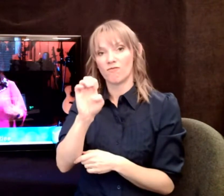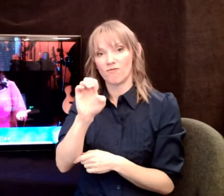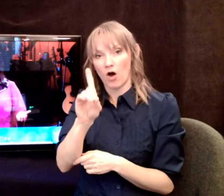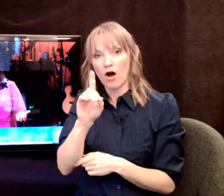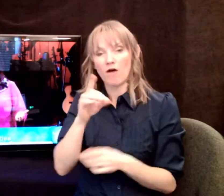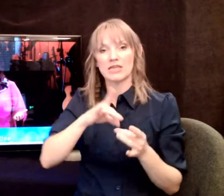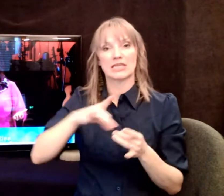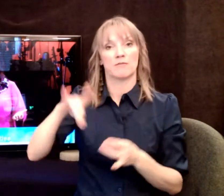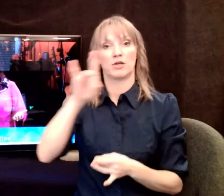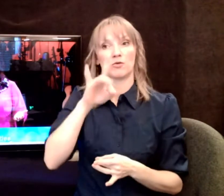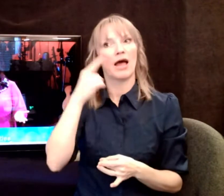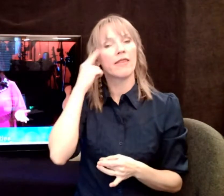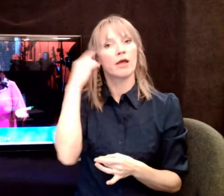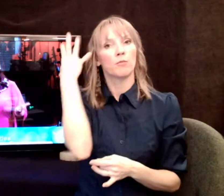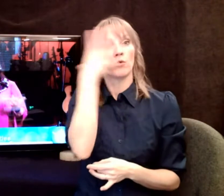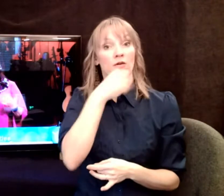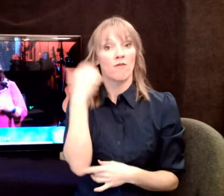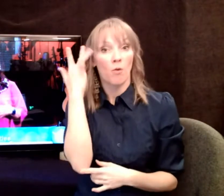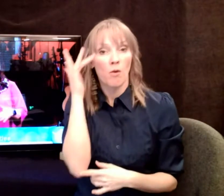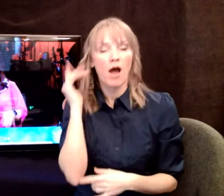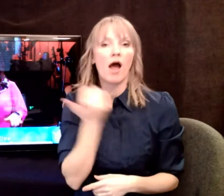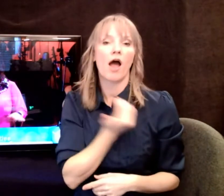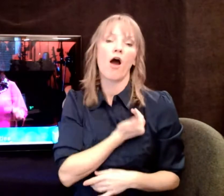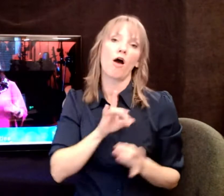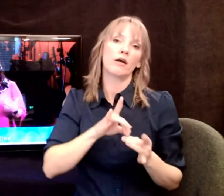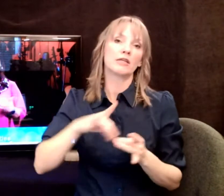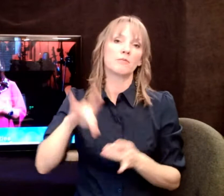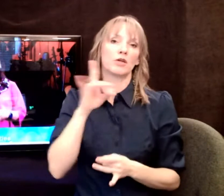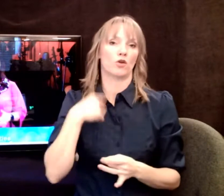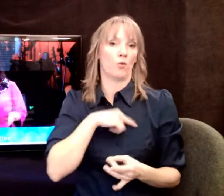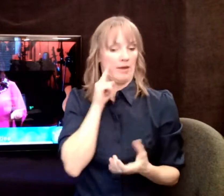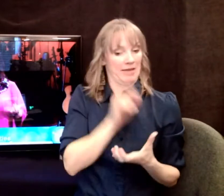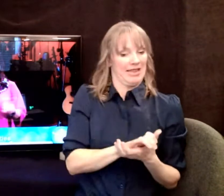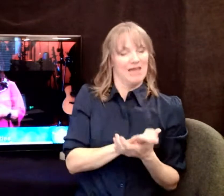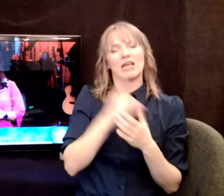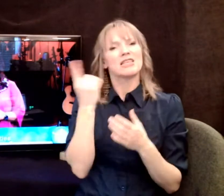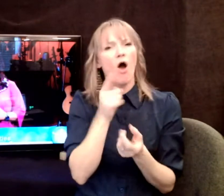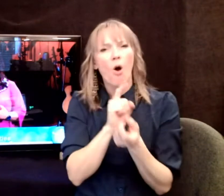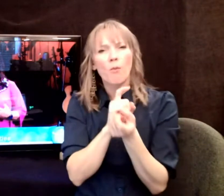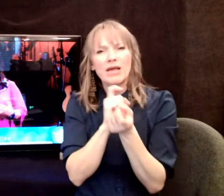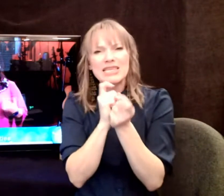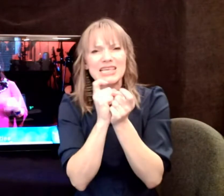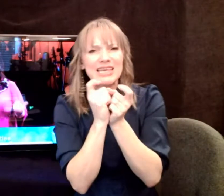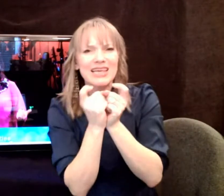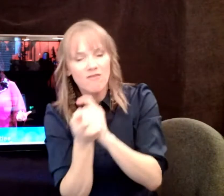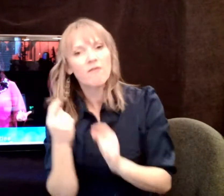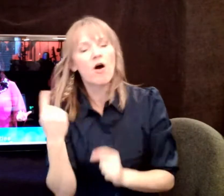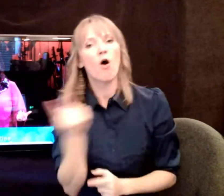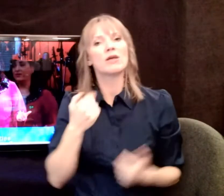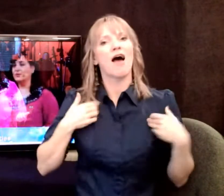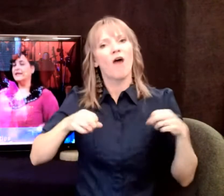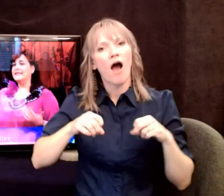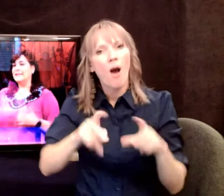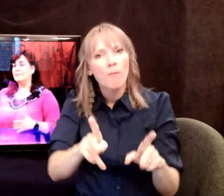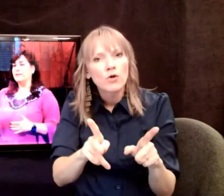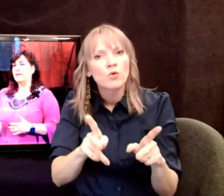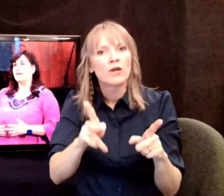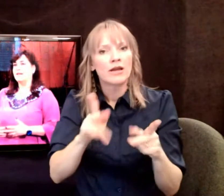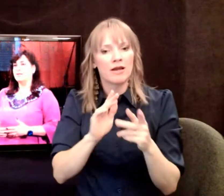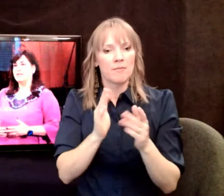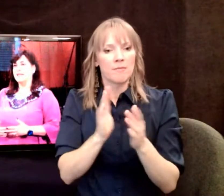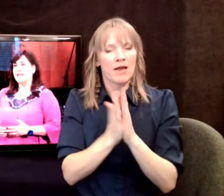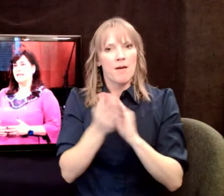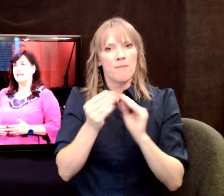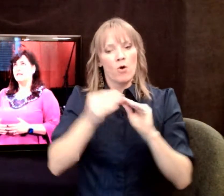is beautiful because our spirituality, we believe, is ever evolving. We always are having an opportunity to deepen